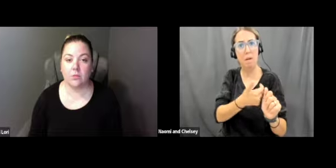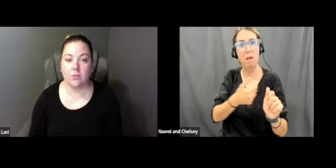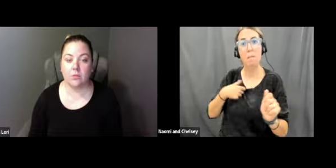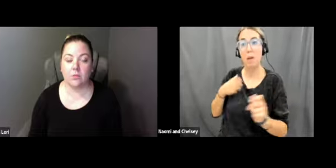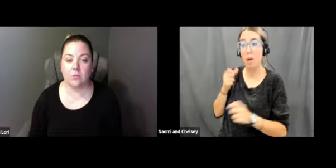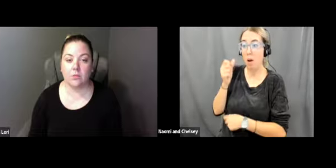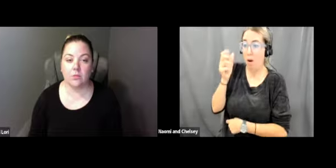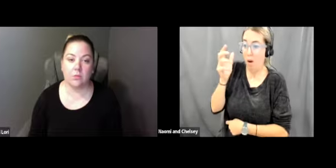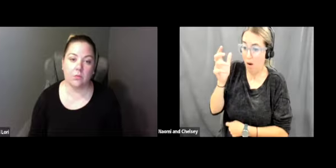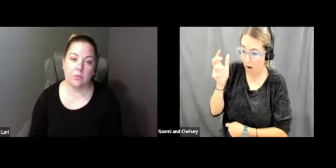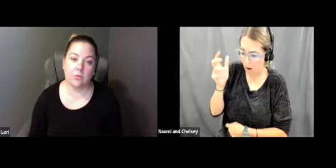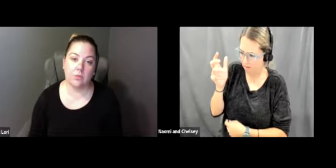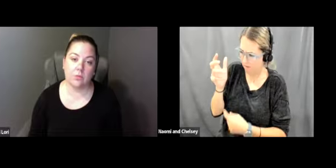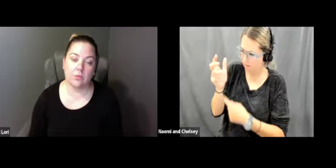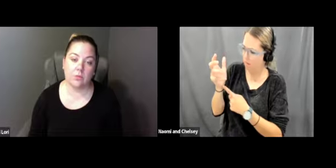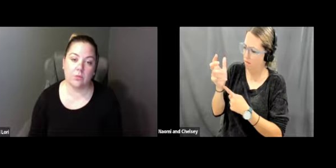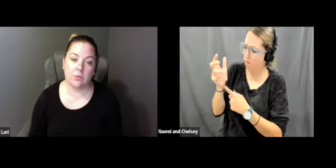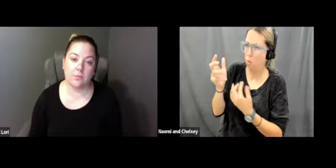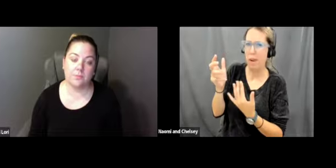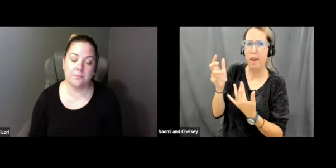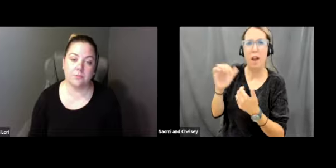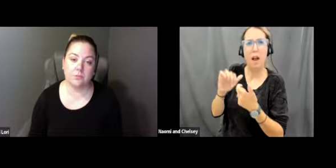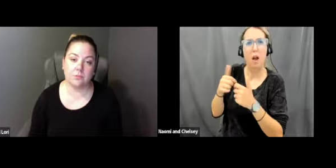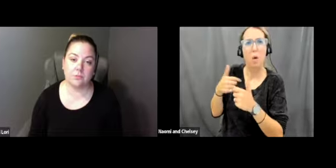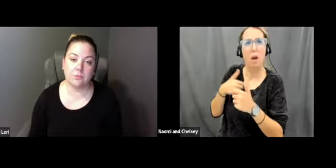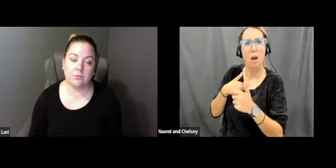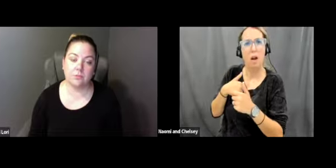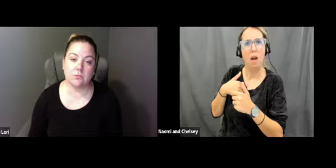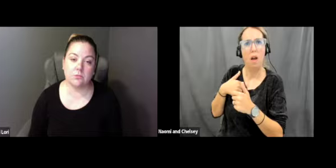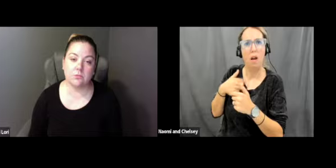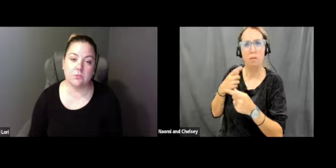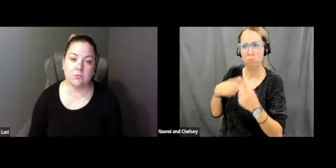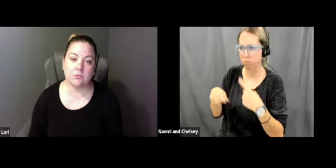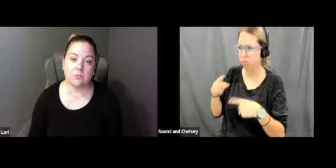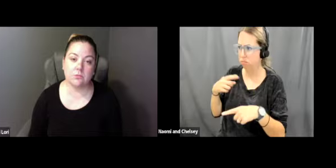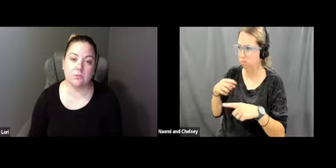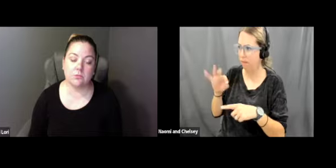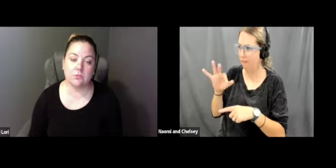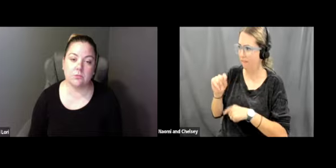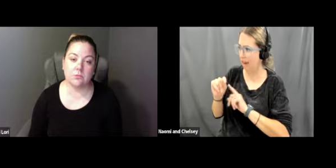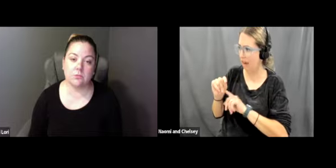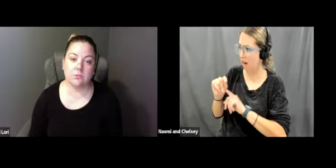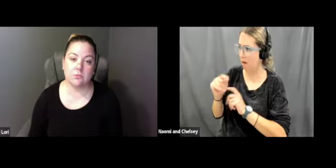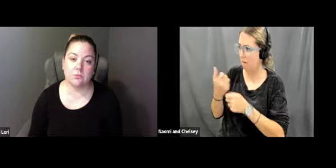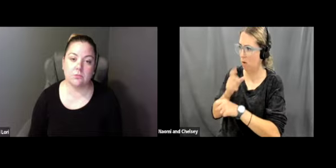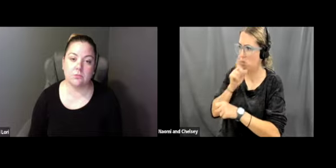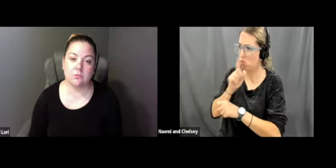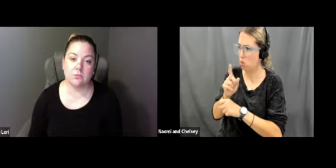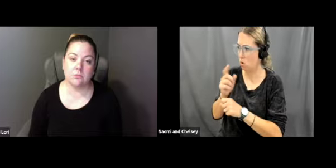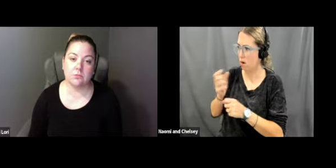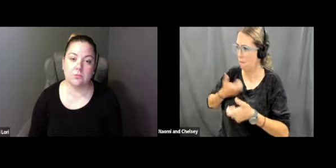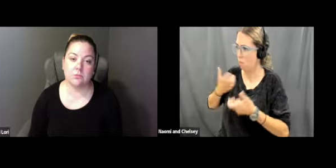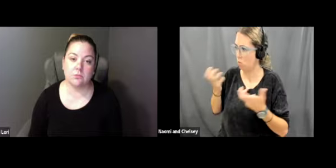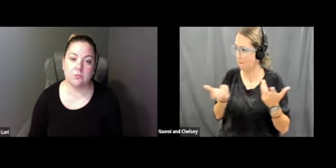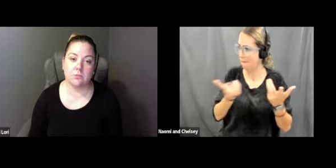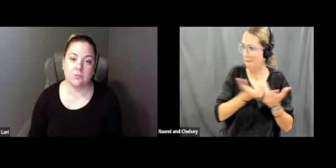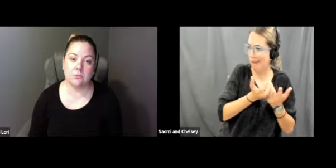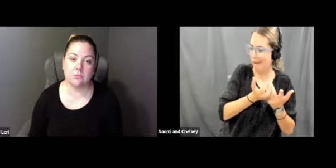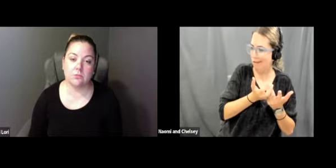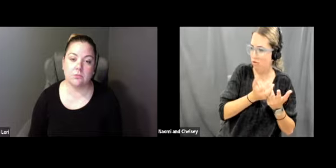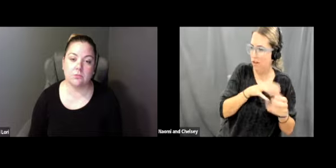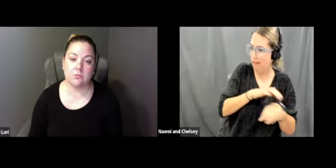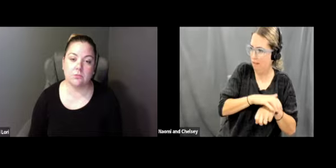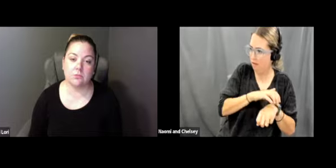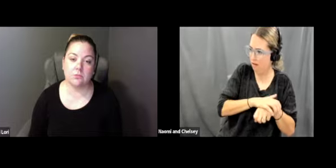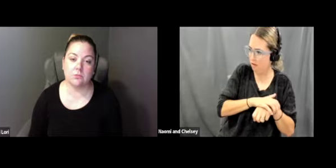And I said, whoa, wait a minute. I felt super uncomfortable signing the word fat. Even though it